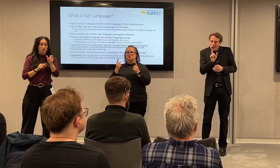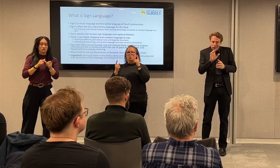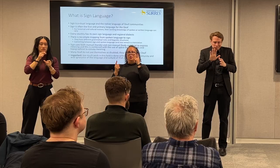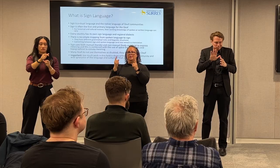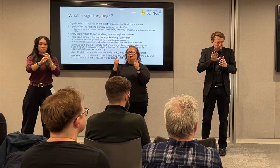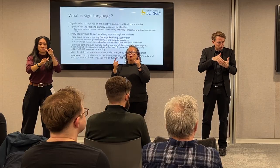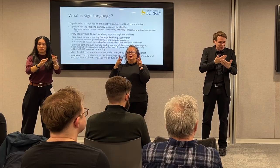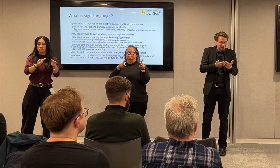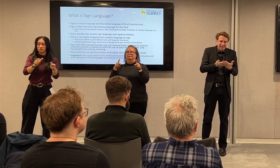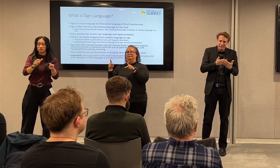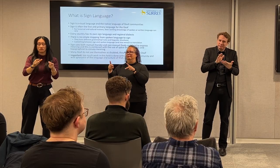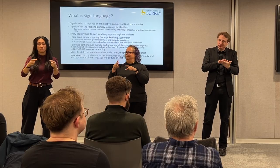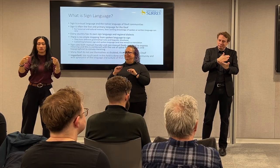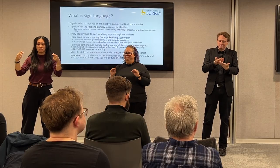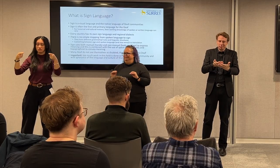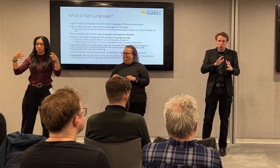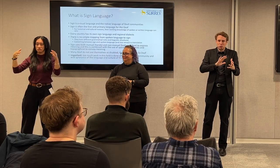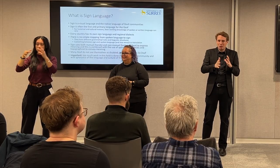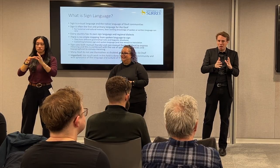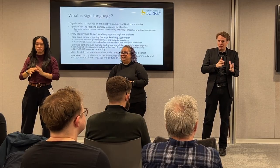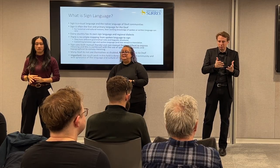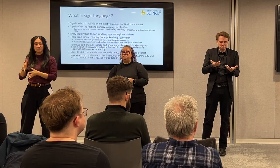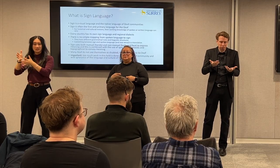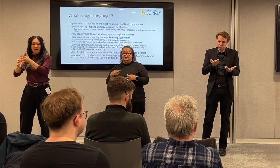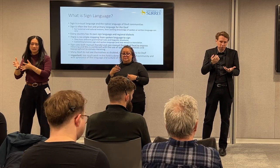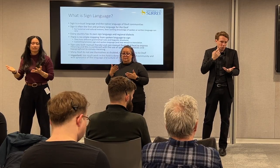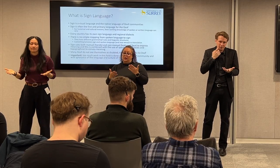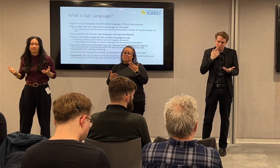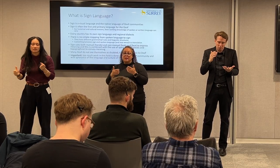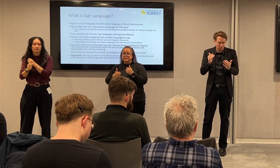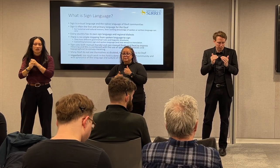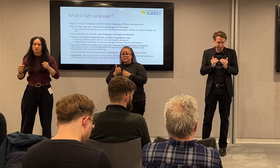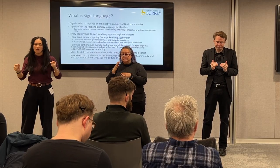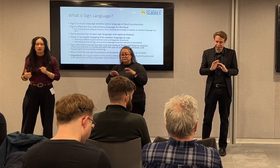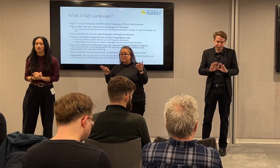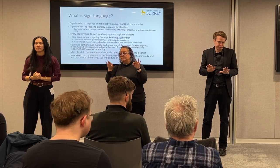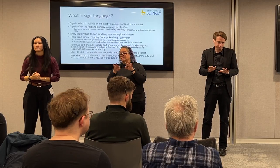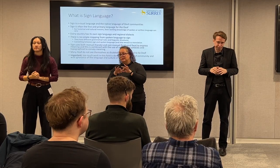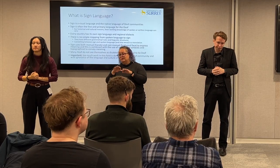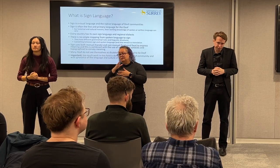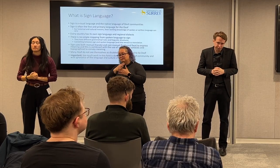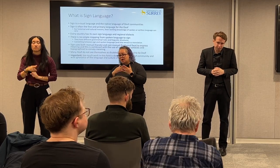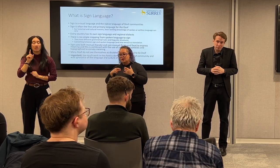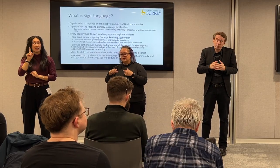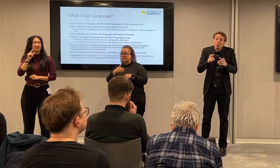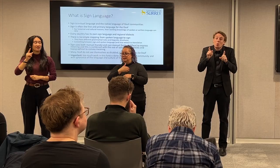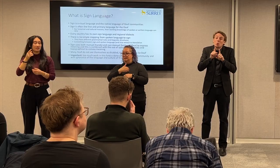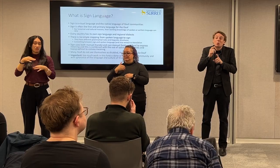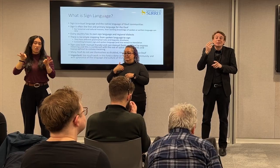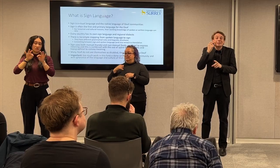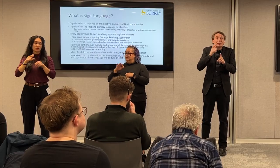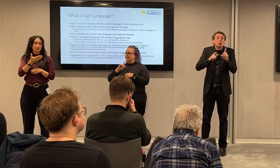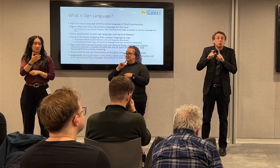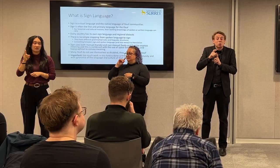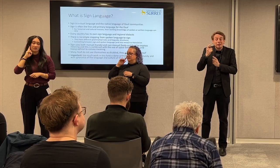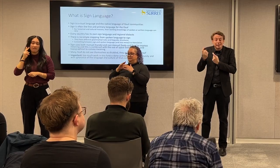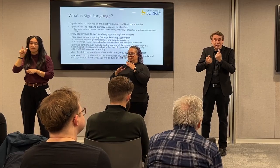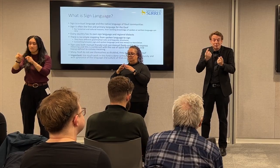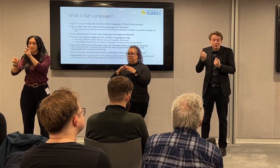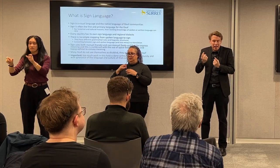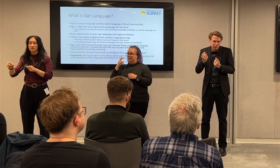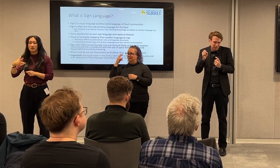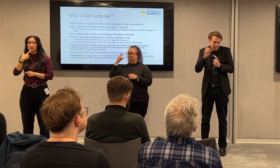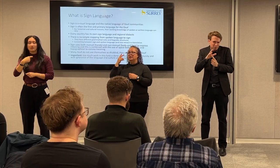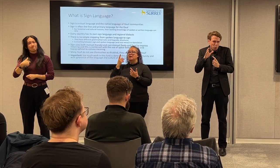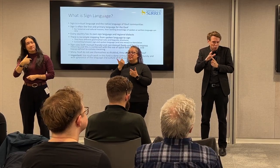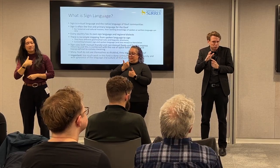versa. And this is probably the most important thing, is that members of the deaf community don't necessarily see themselves as disabled. You know, they